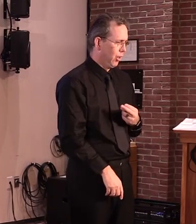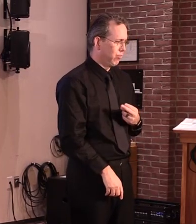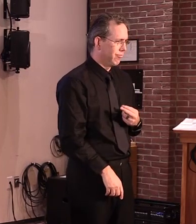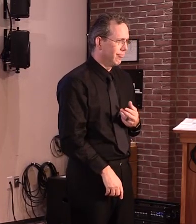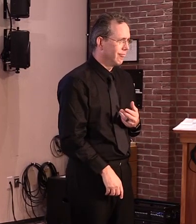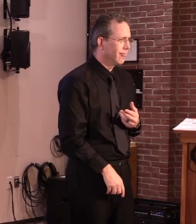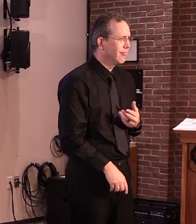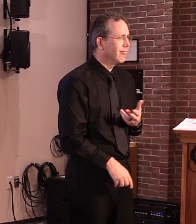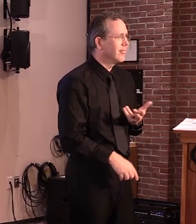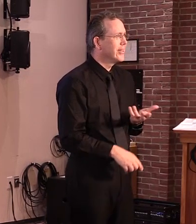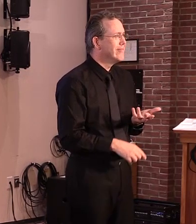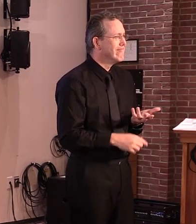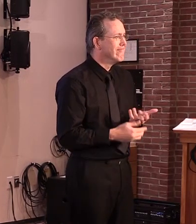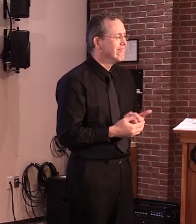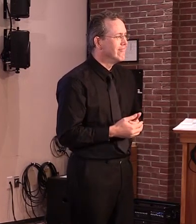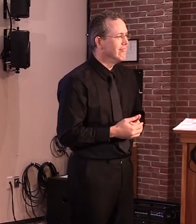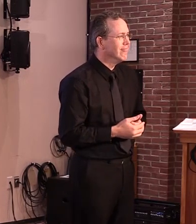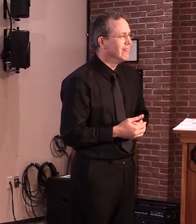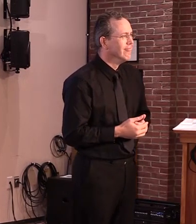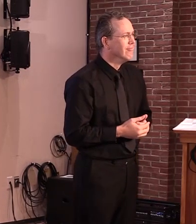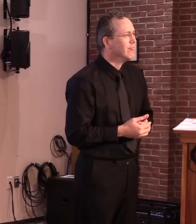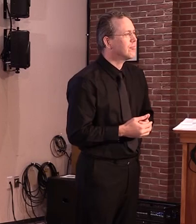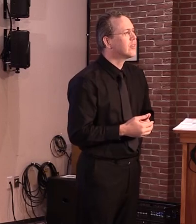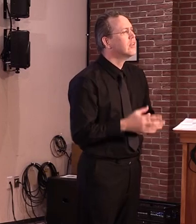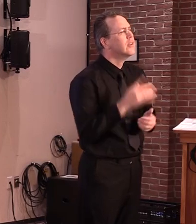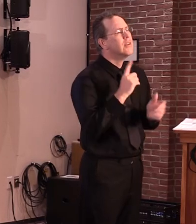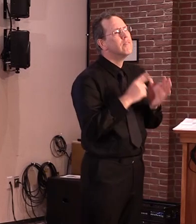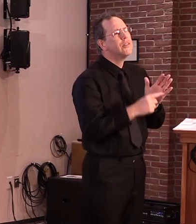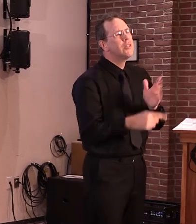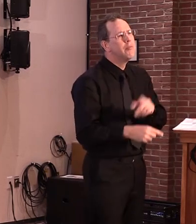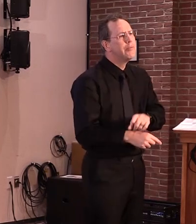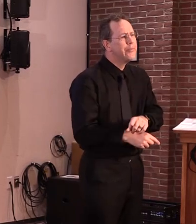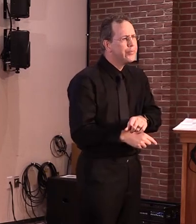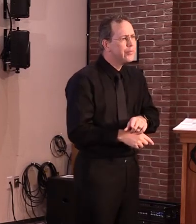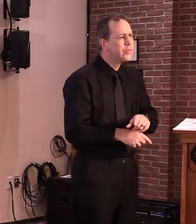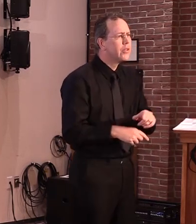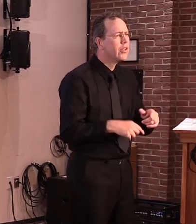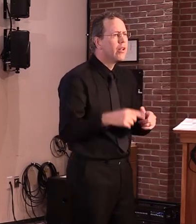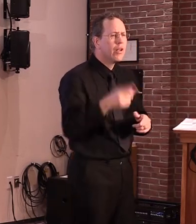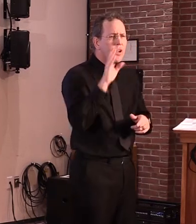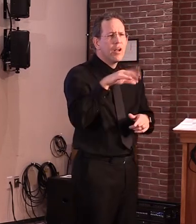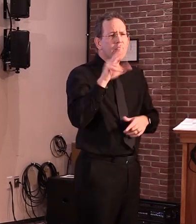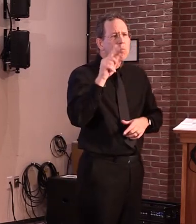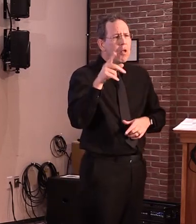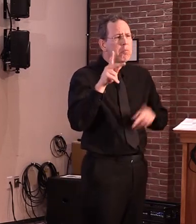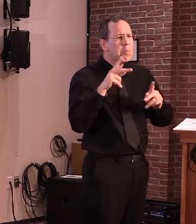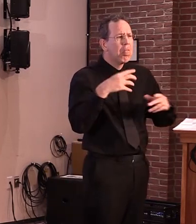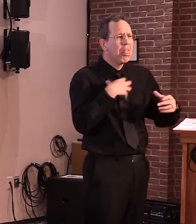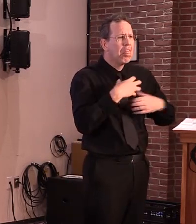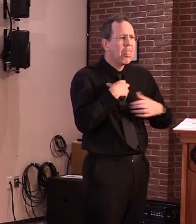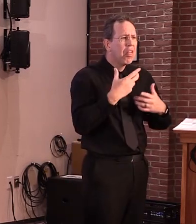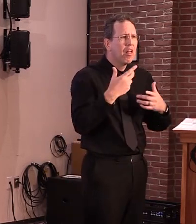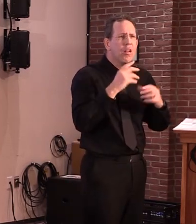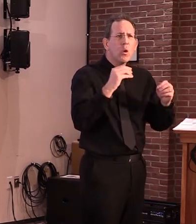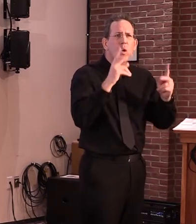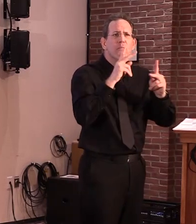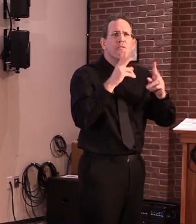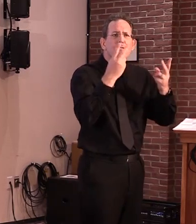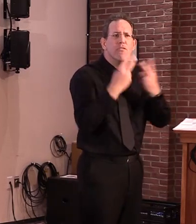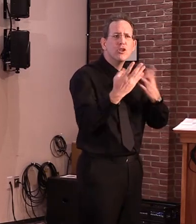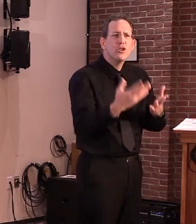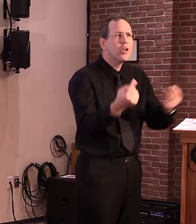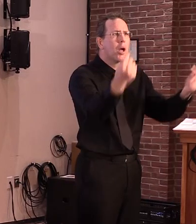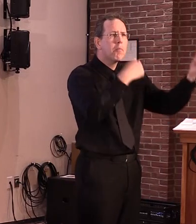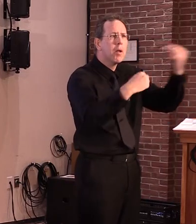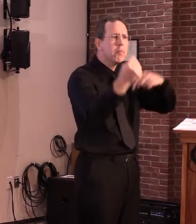very dependent on tourism, and it's pretty clear that tourism can be knocked out